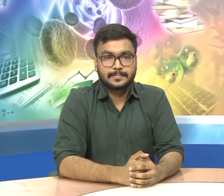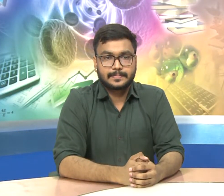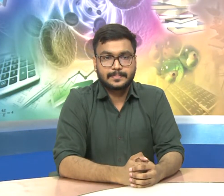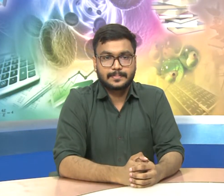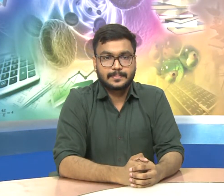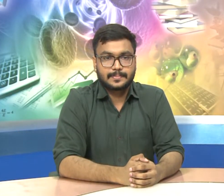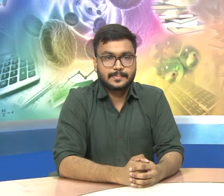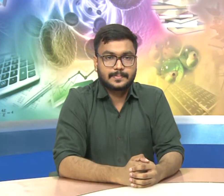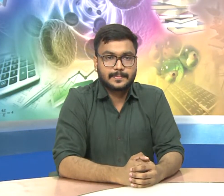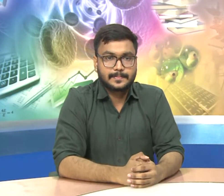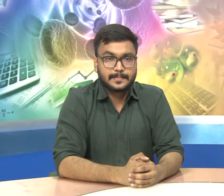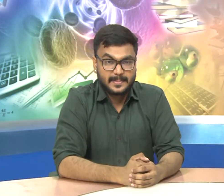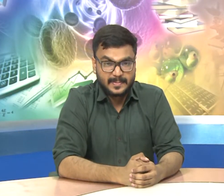minimalism.